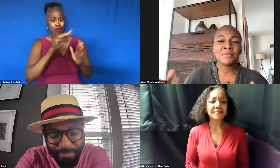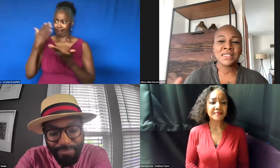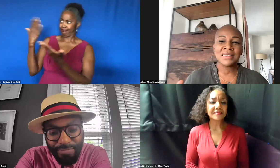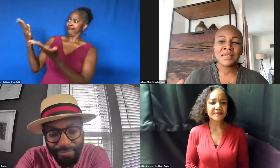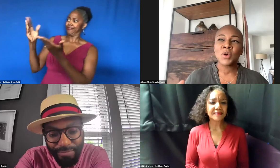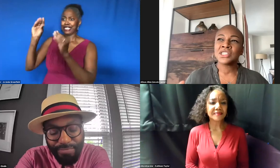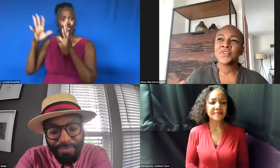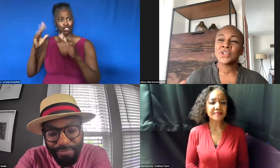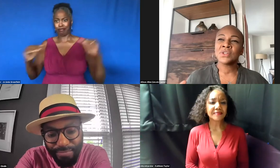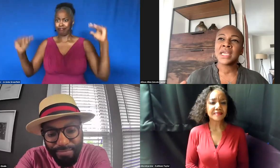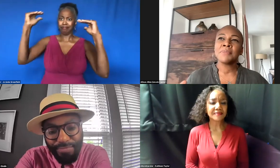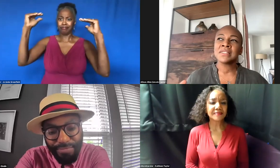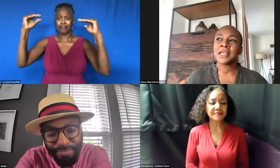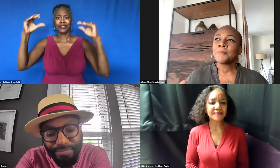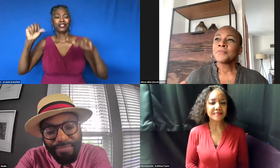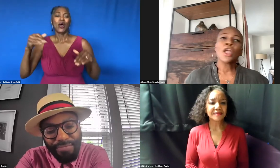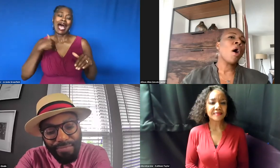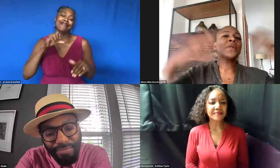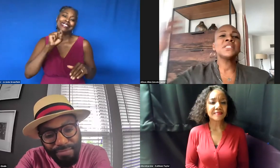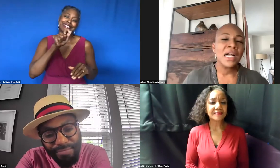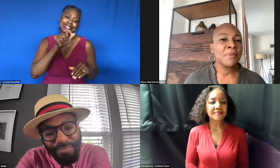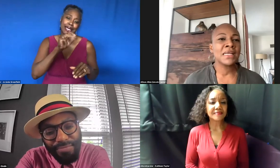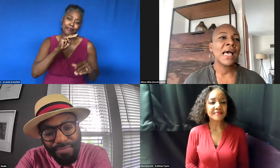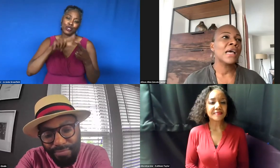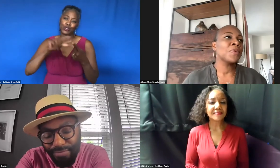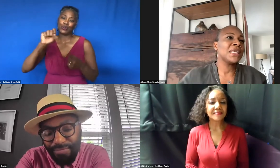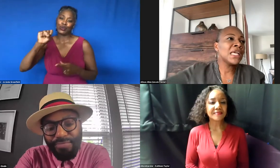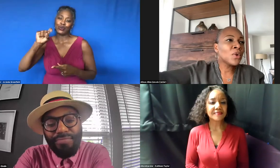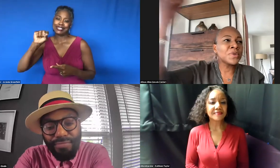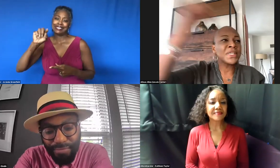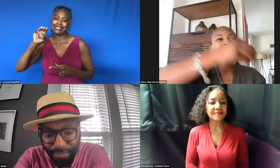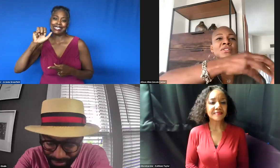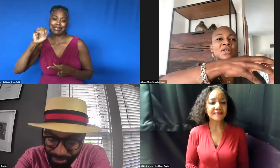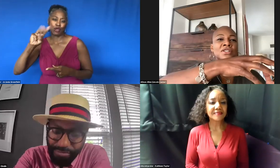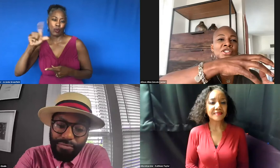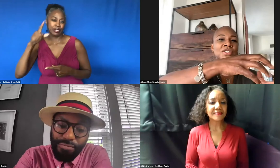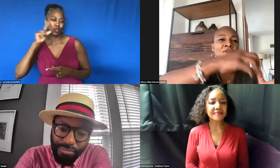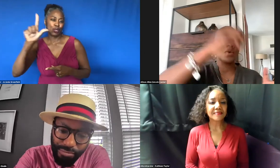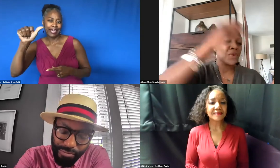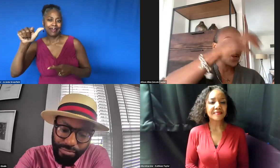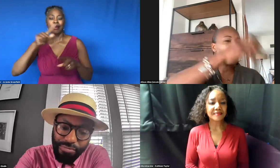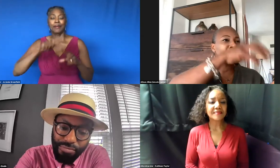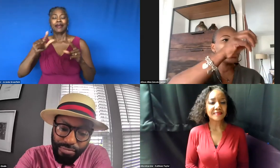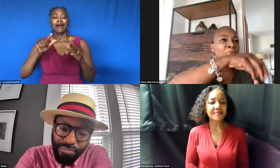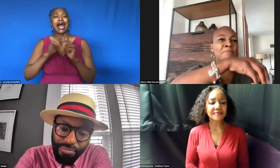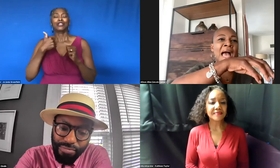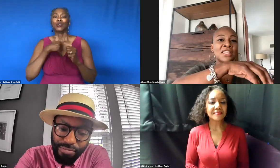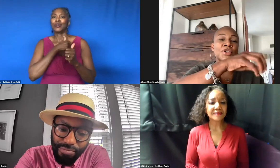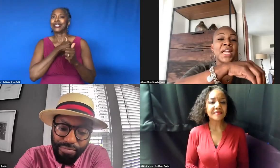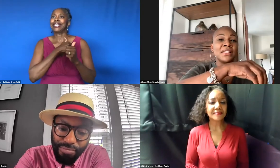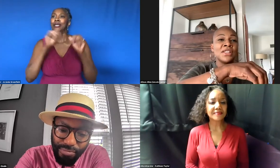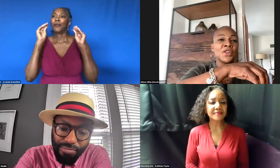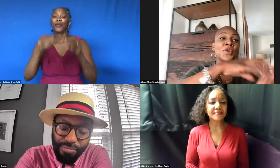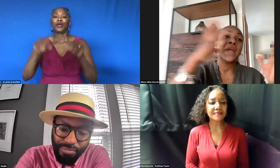have a STEM to STEAM question for you later, but it's like, all we talked about is how do we reinsert or, put